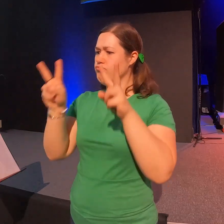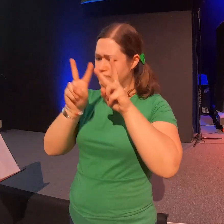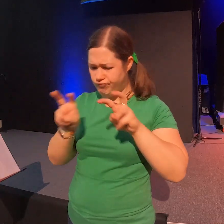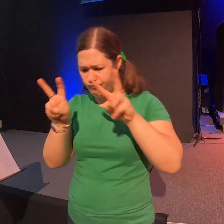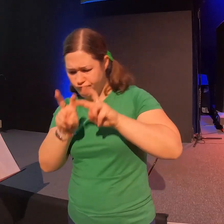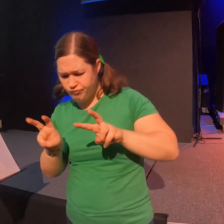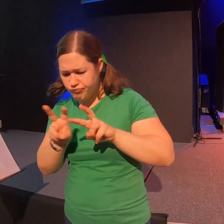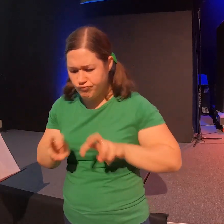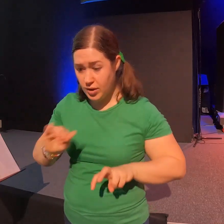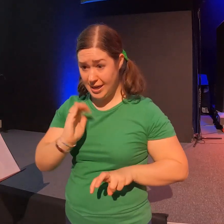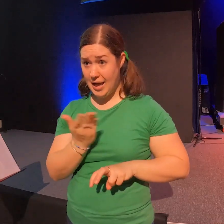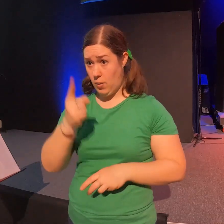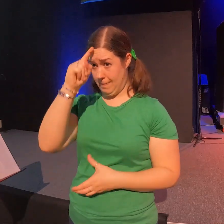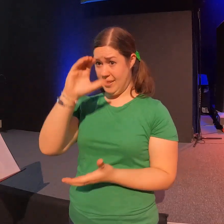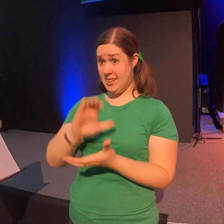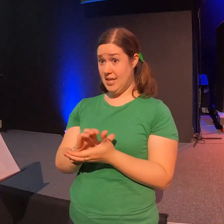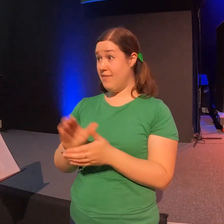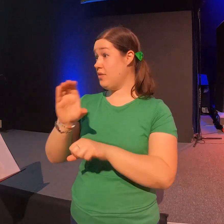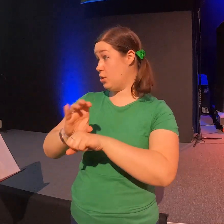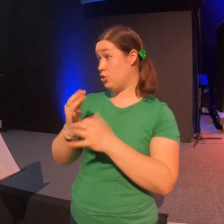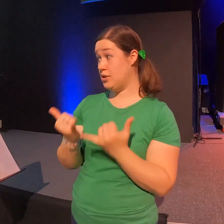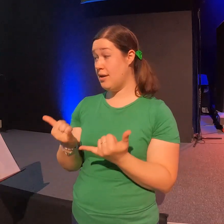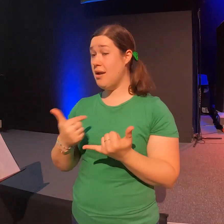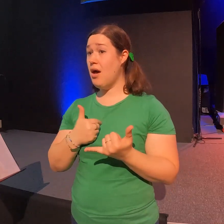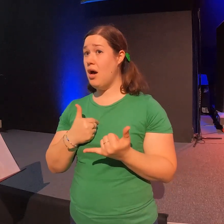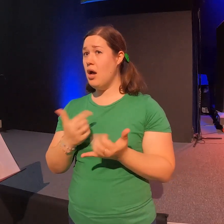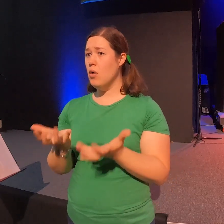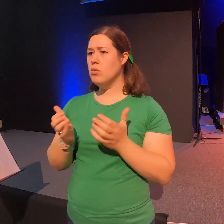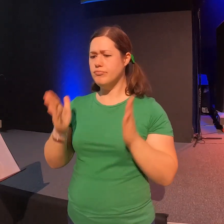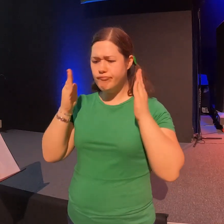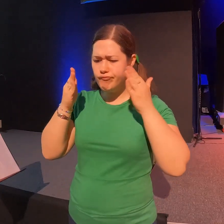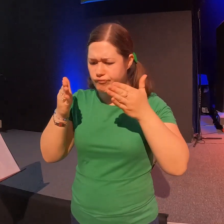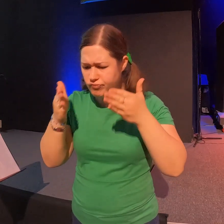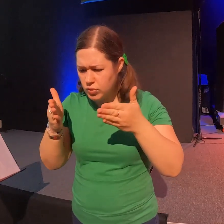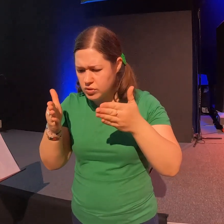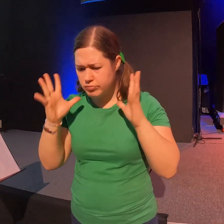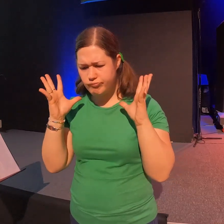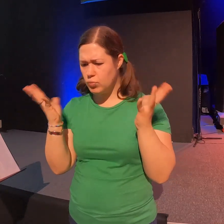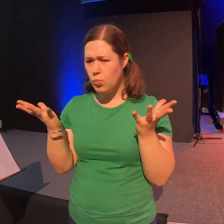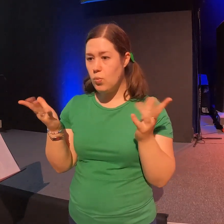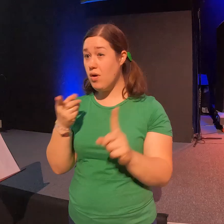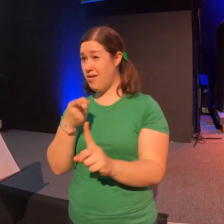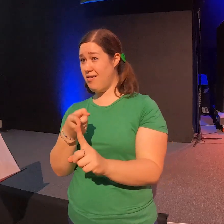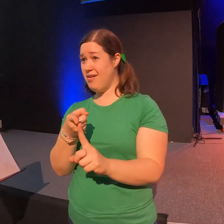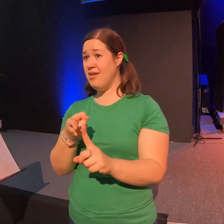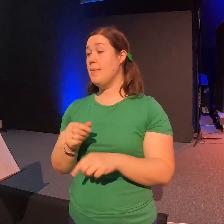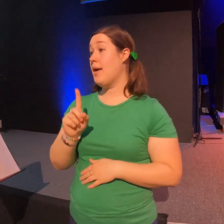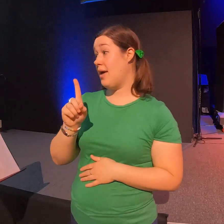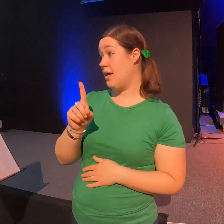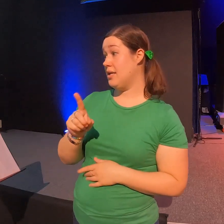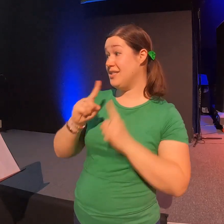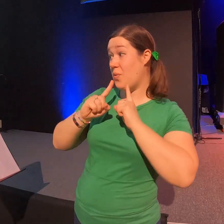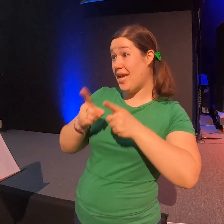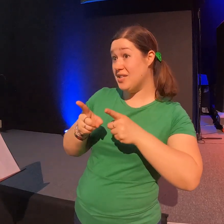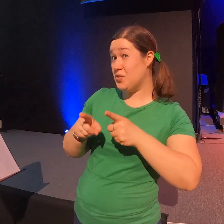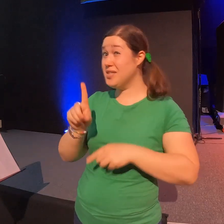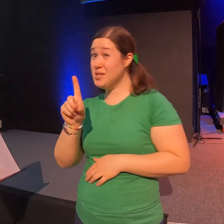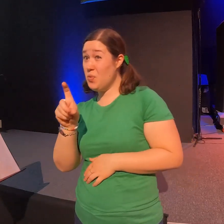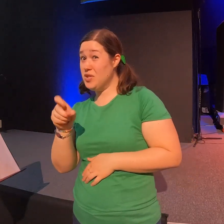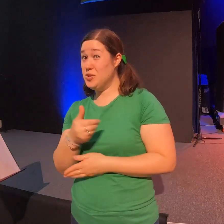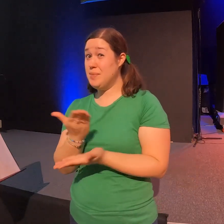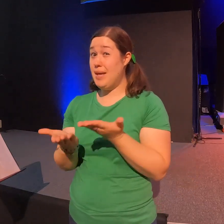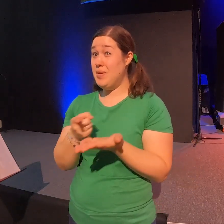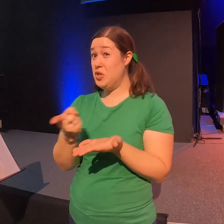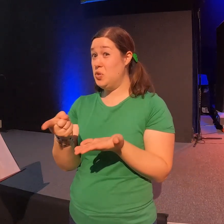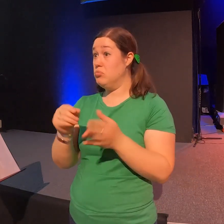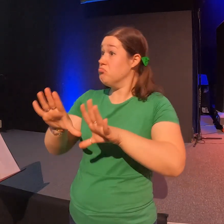our belief in the church today, I want to come at it by answering a couple questions that maybe you get a lot. Maybe you